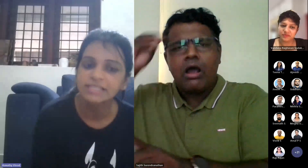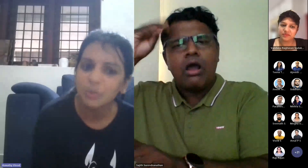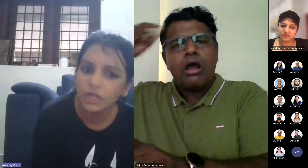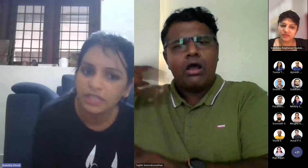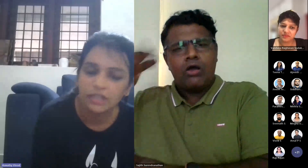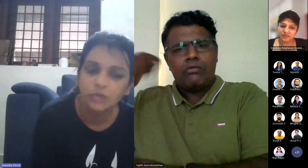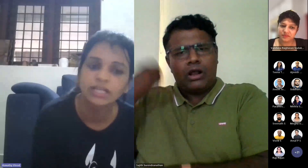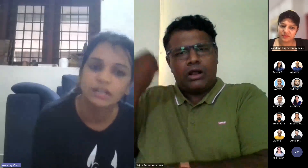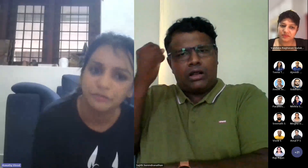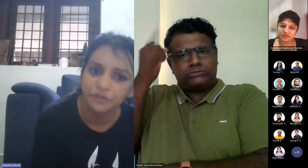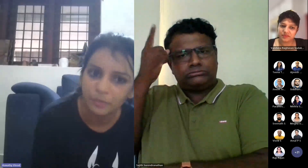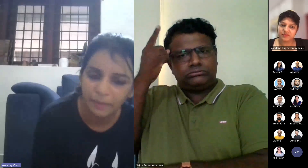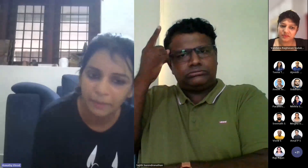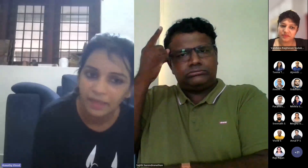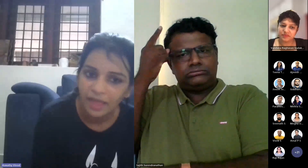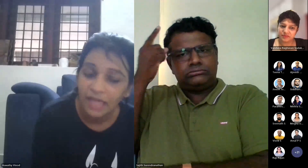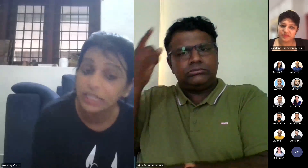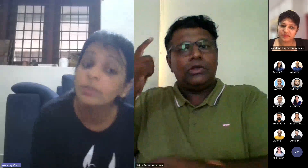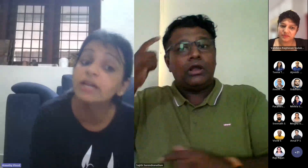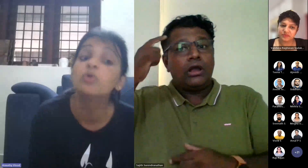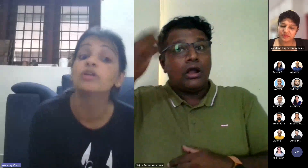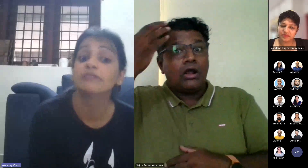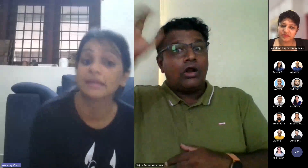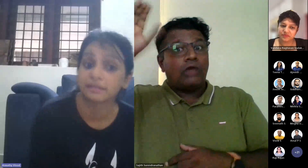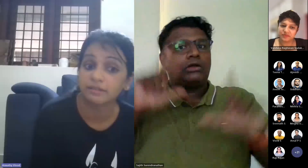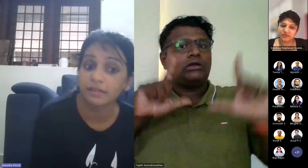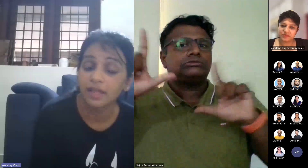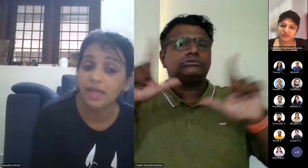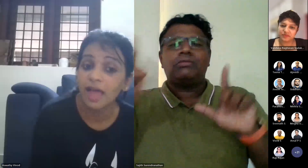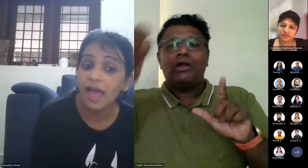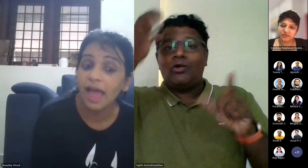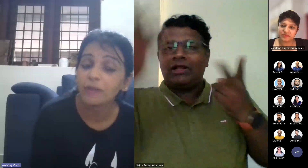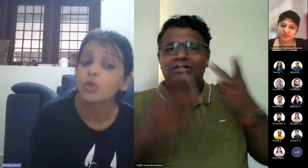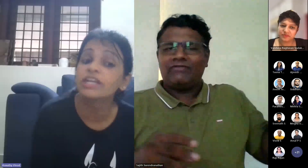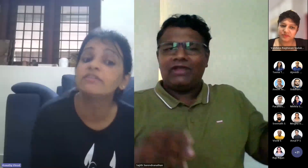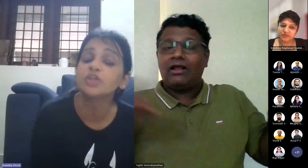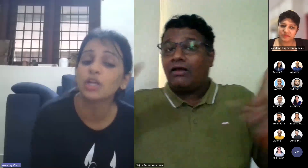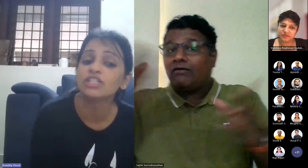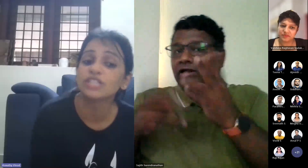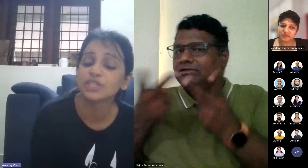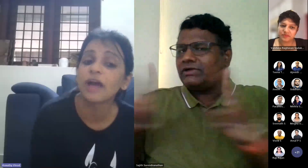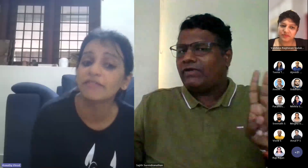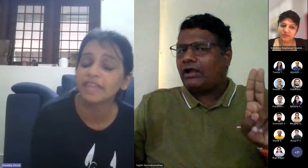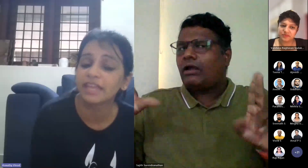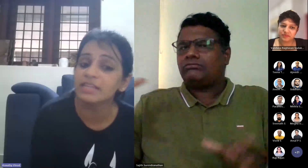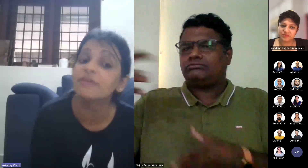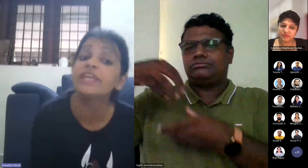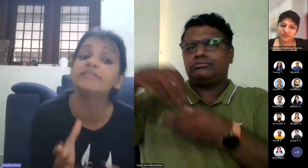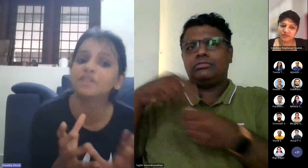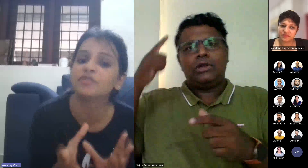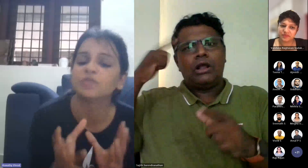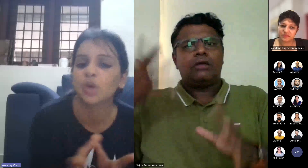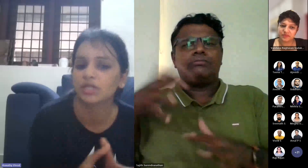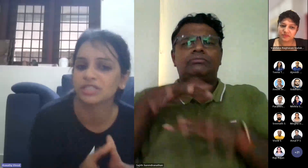them, see what they are doing, learn from them. And then you become more aware, and whatever knowledge that you have gained is